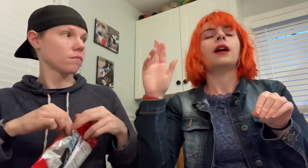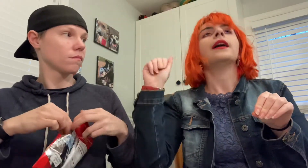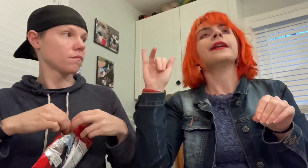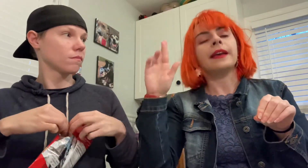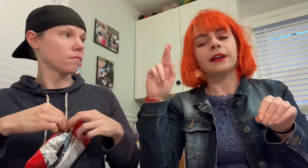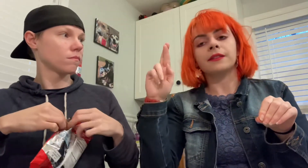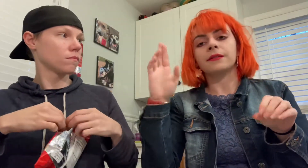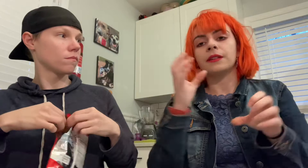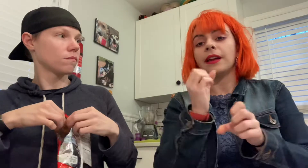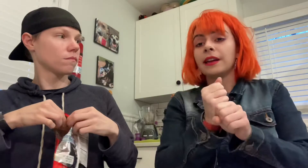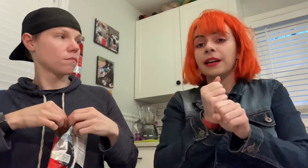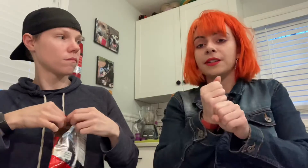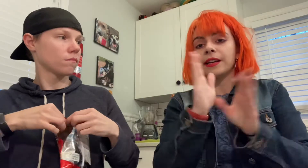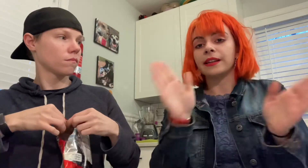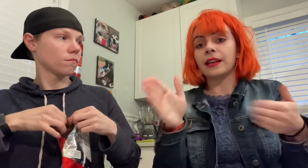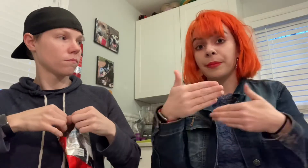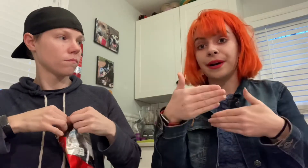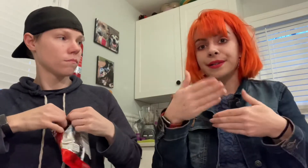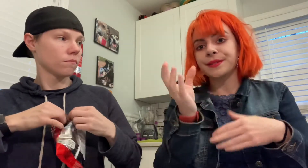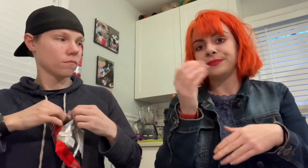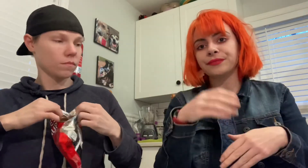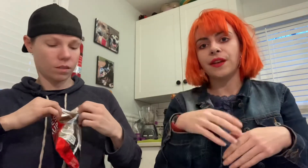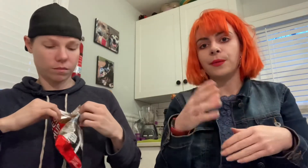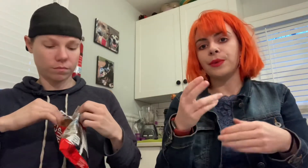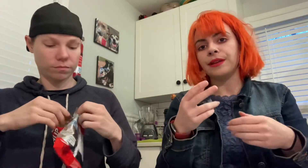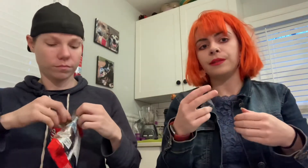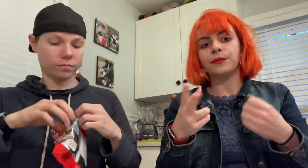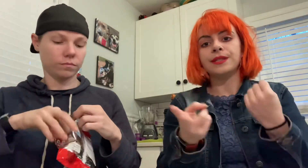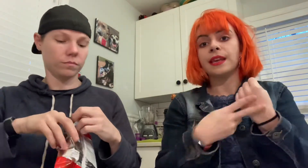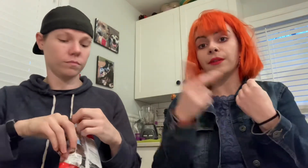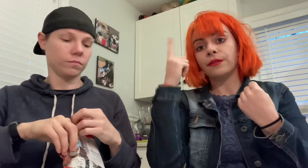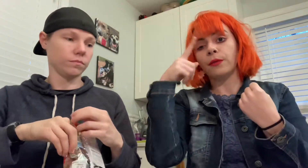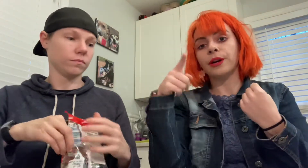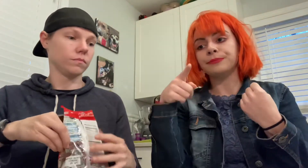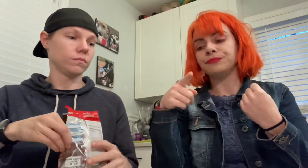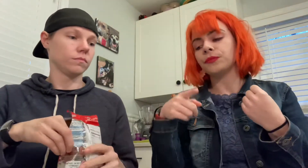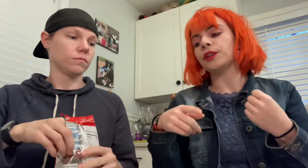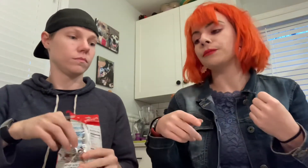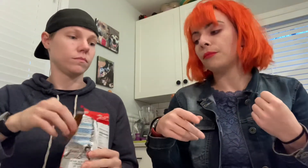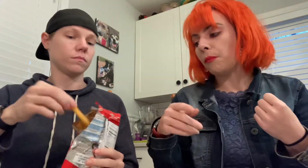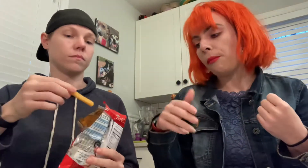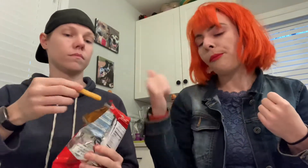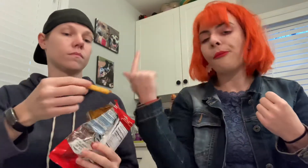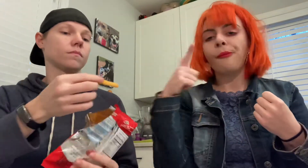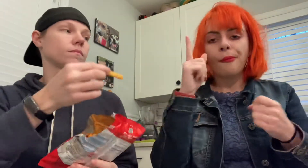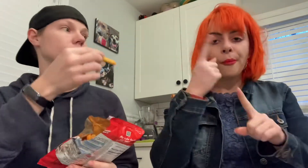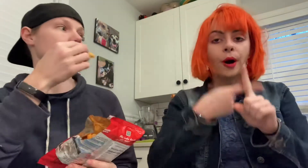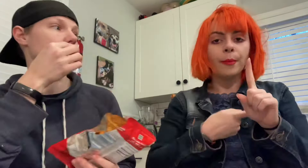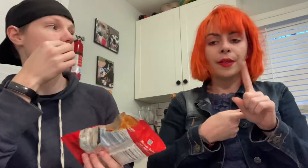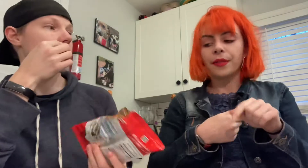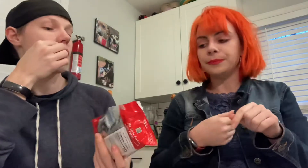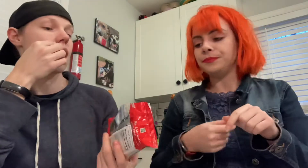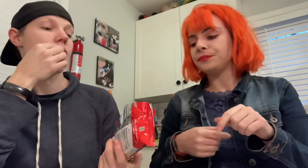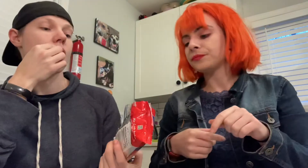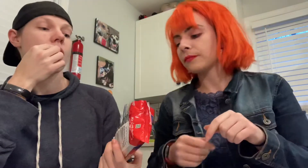an airtight like box, and then we save it for, you know, all month.